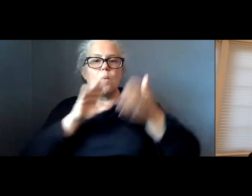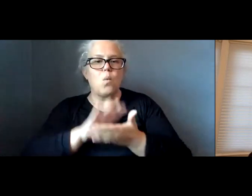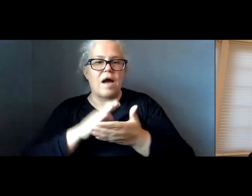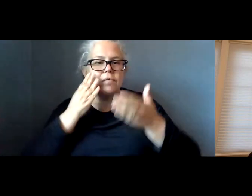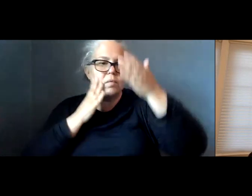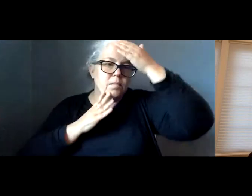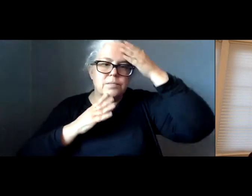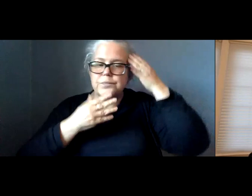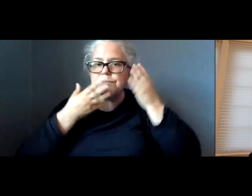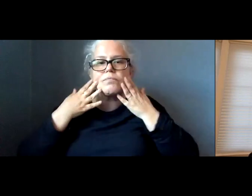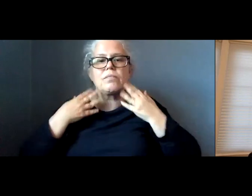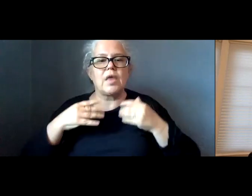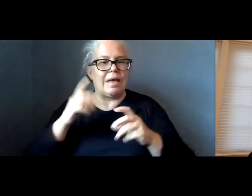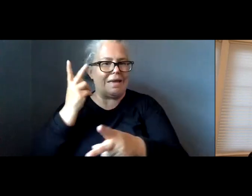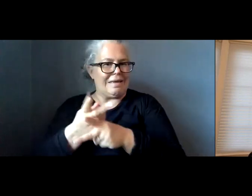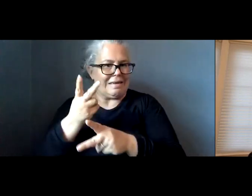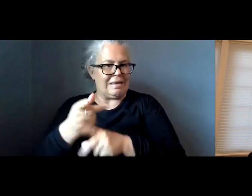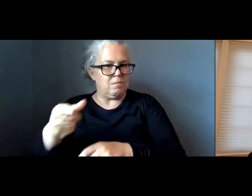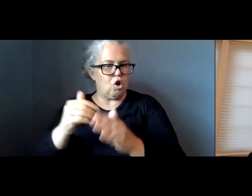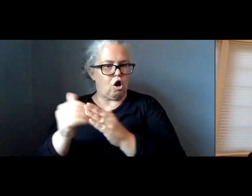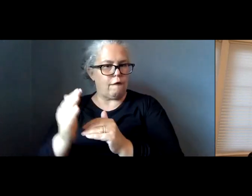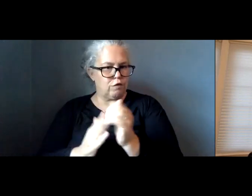her comfortable with that.